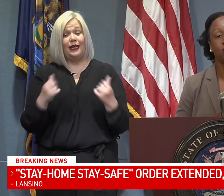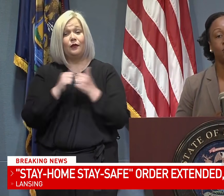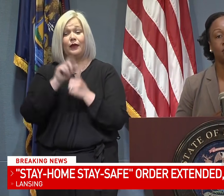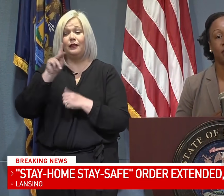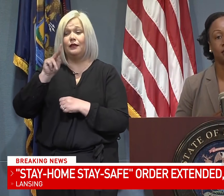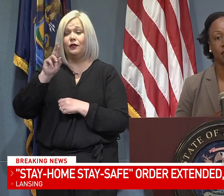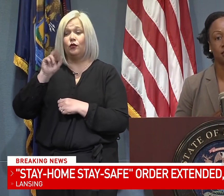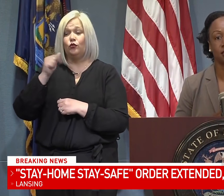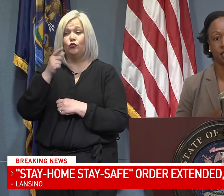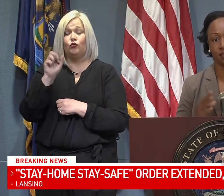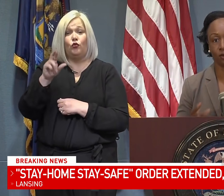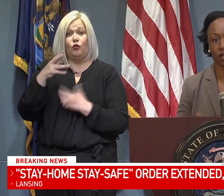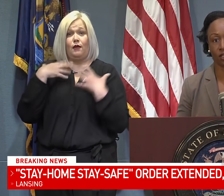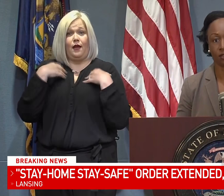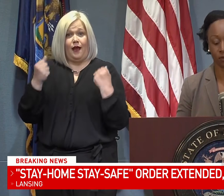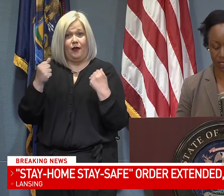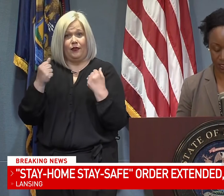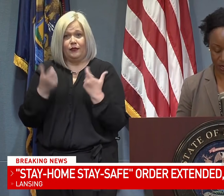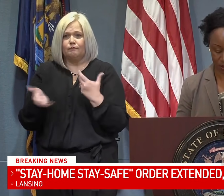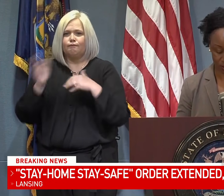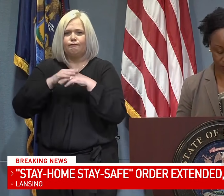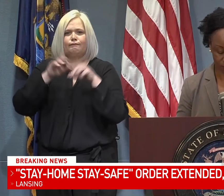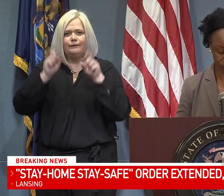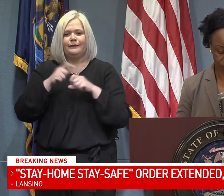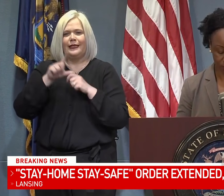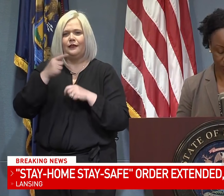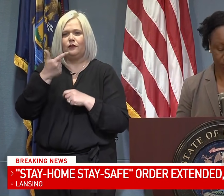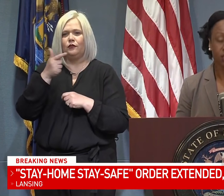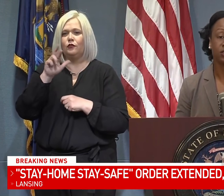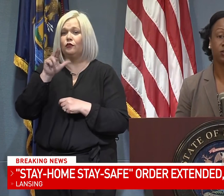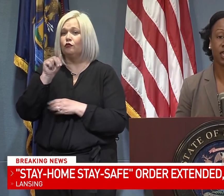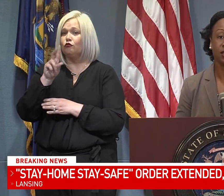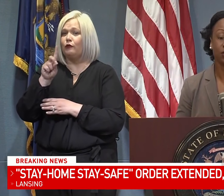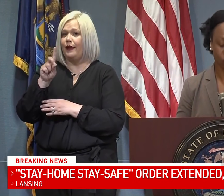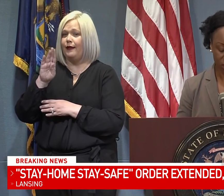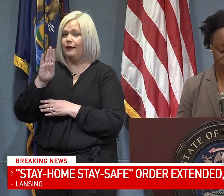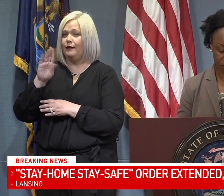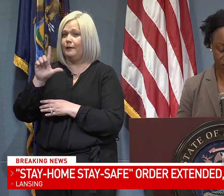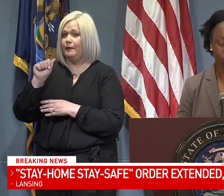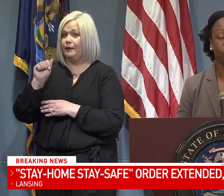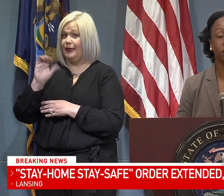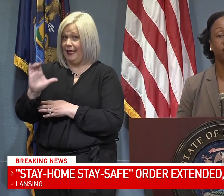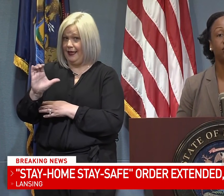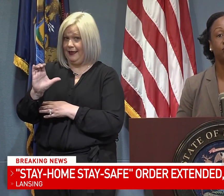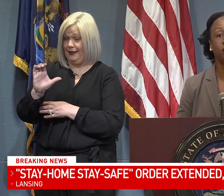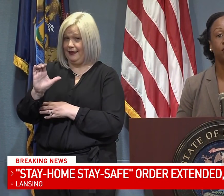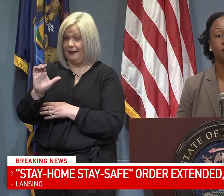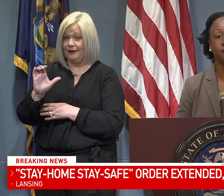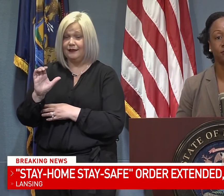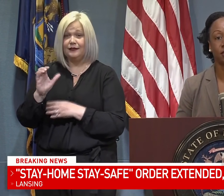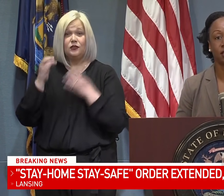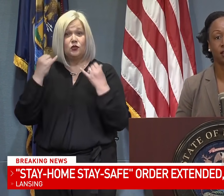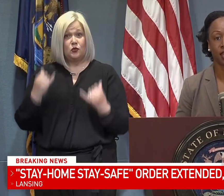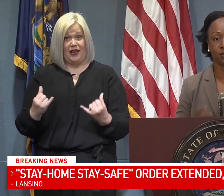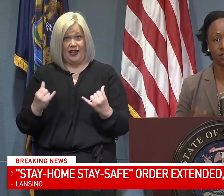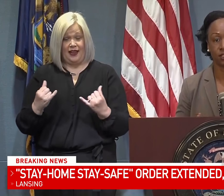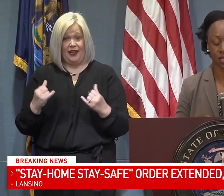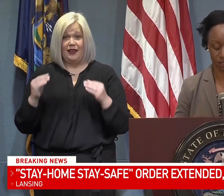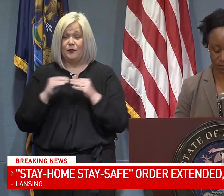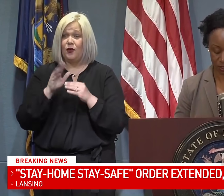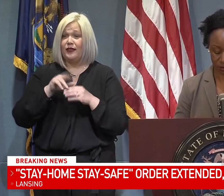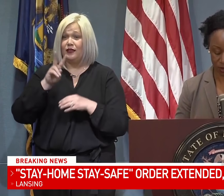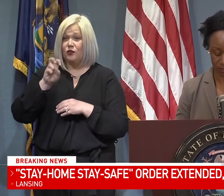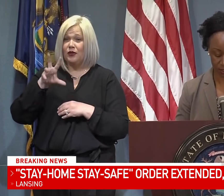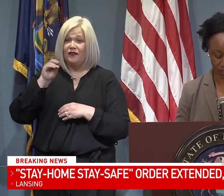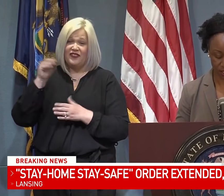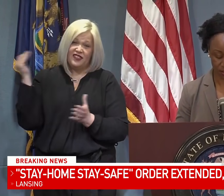Health to expand testing in the Grand Blanc area. To date, we've done more than 250,000